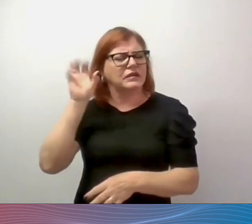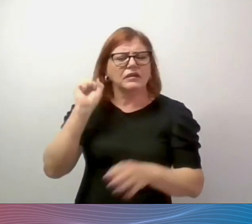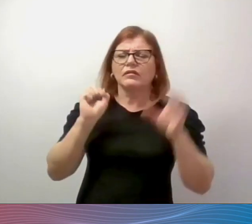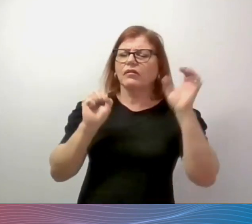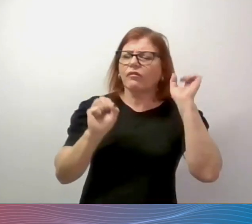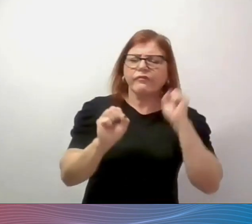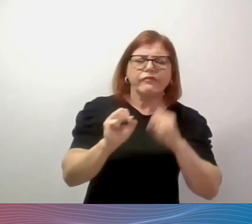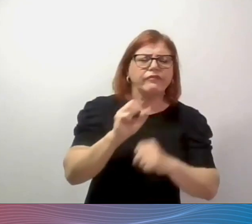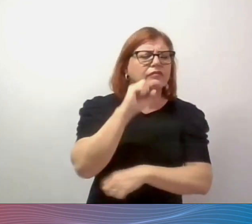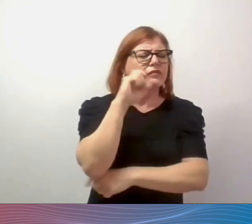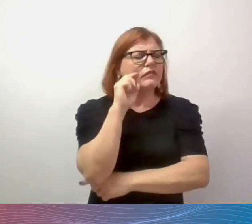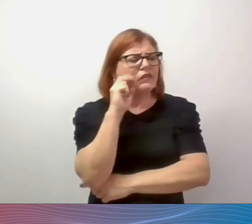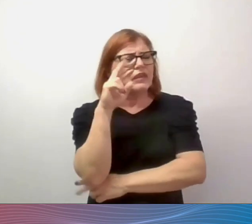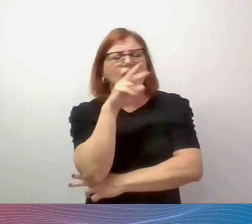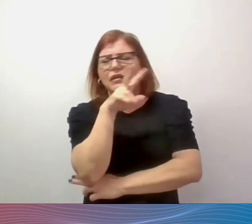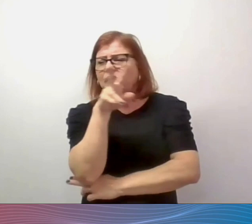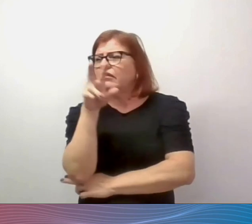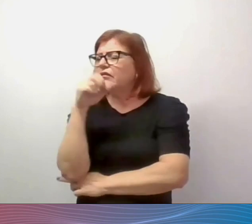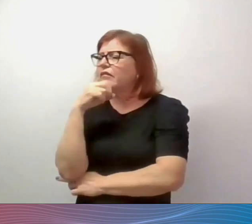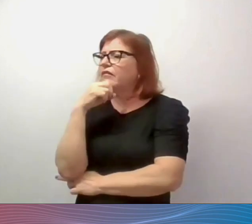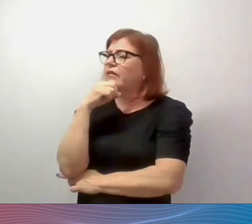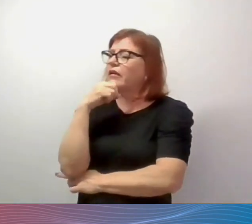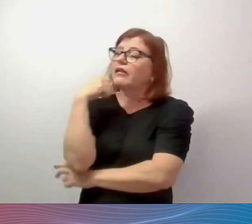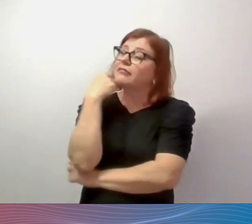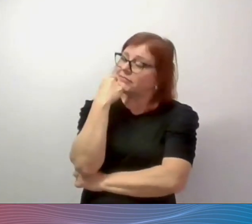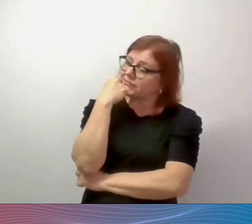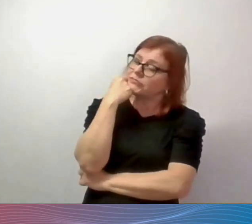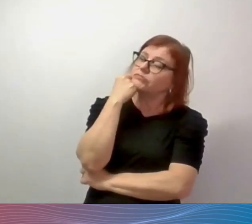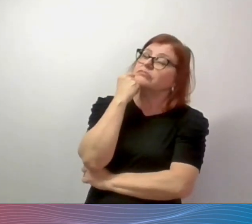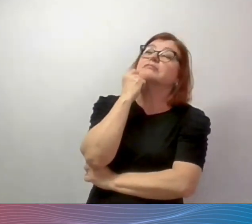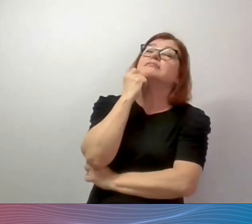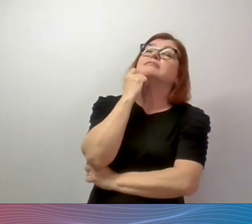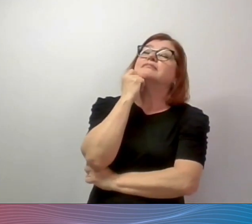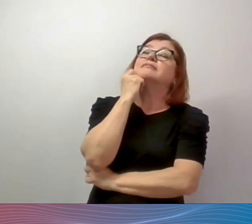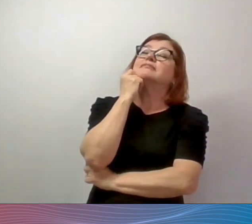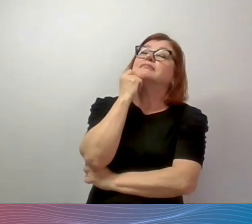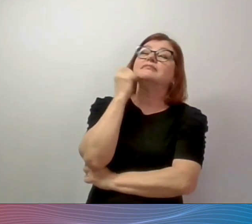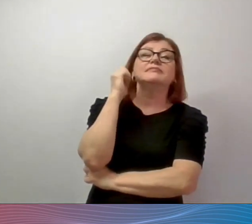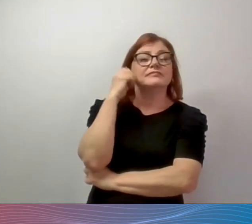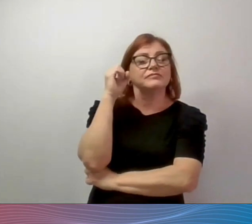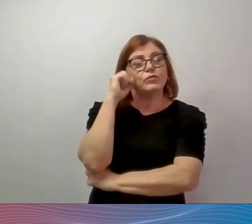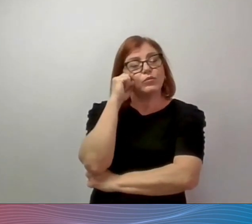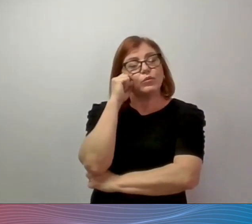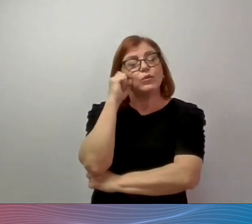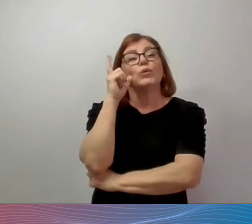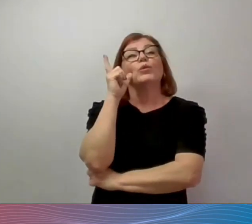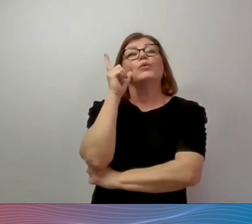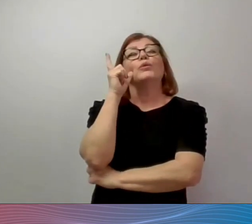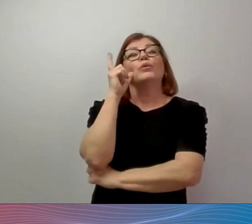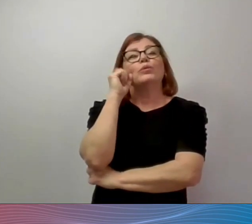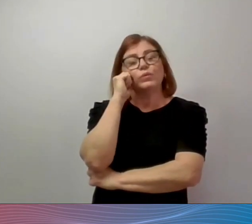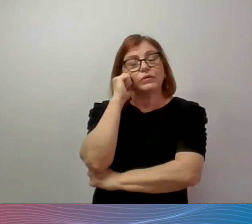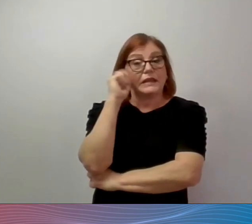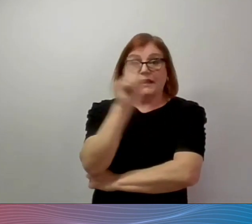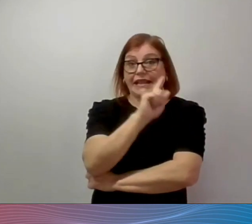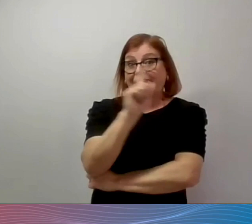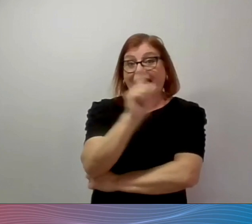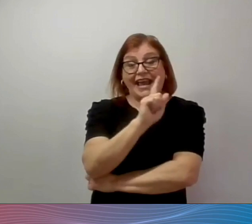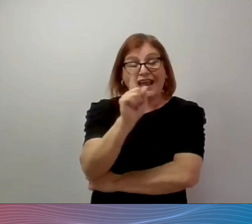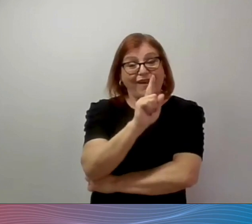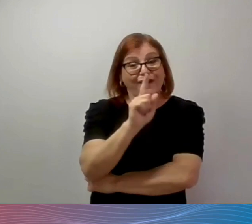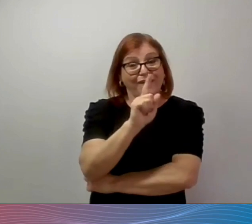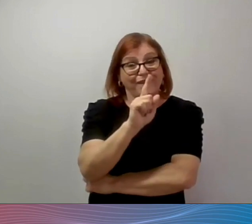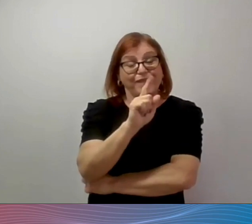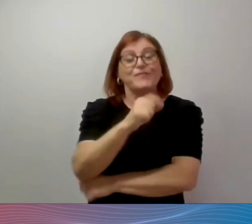embora. It is not just a matter of coming to the meetings and listen to the word and take a nap and go back home. Precisa receber